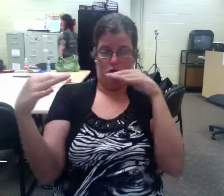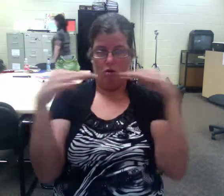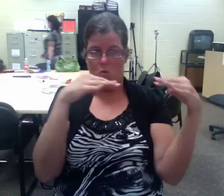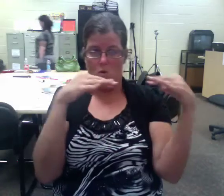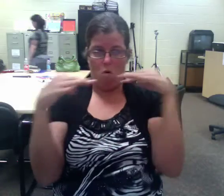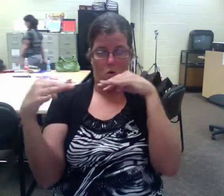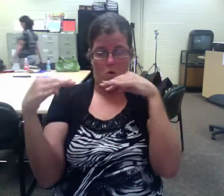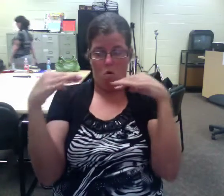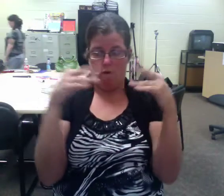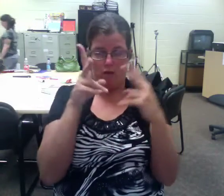Nick?